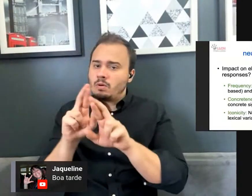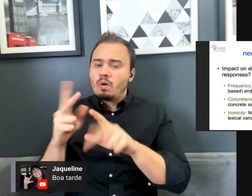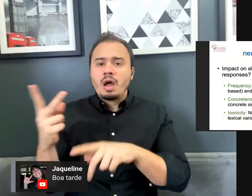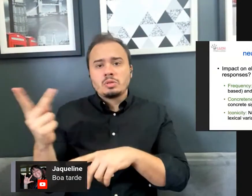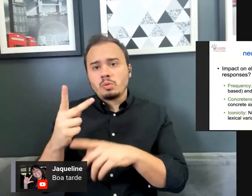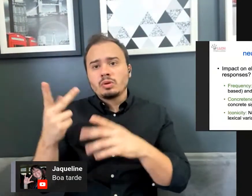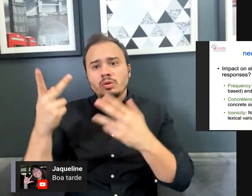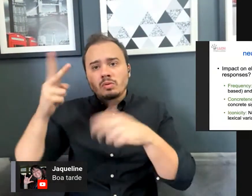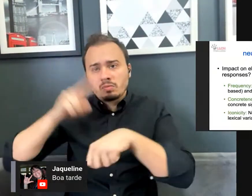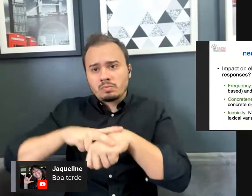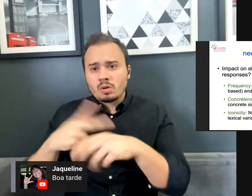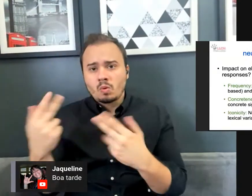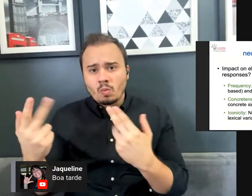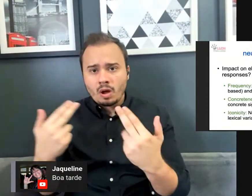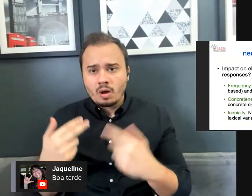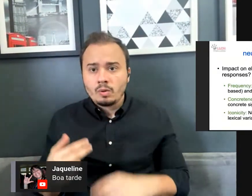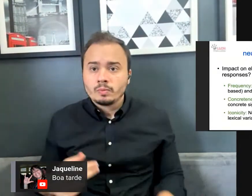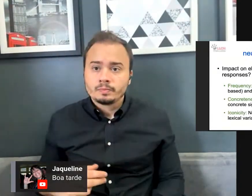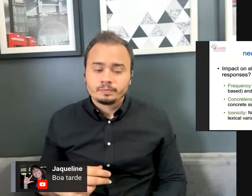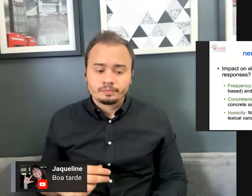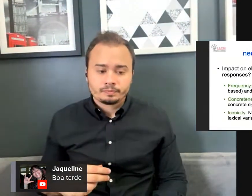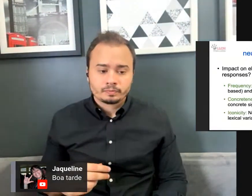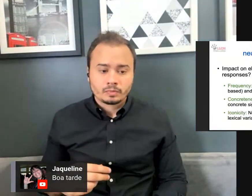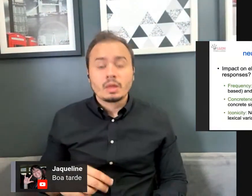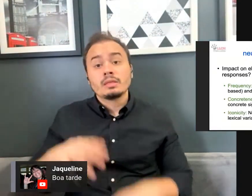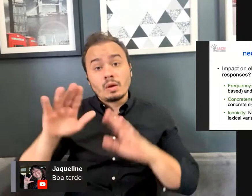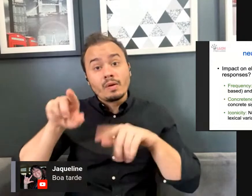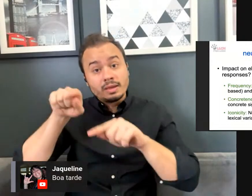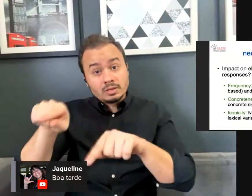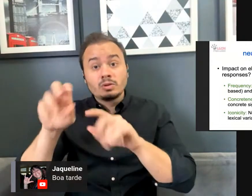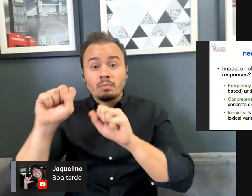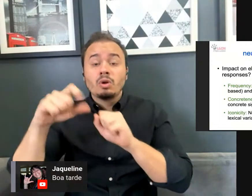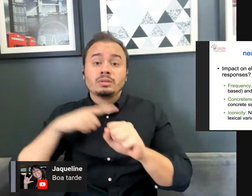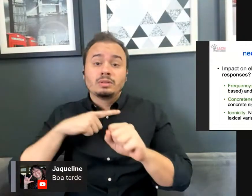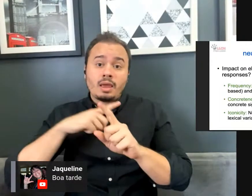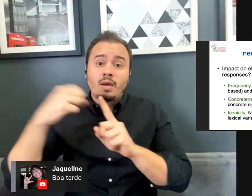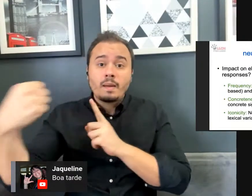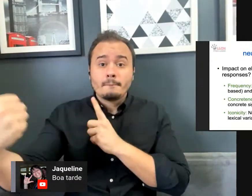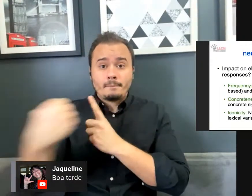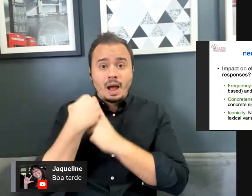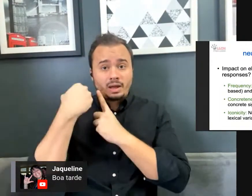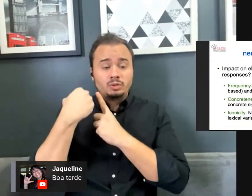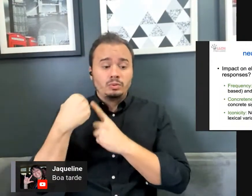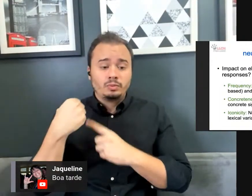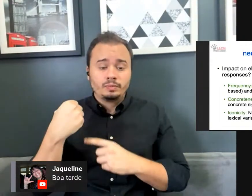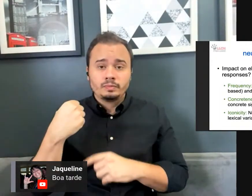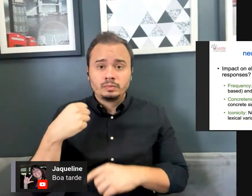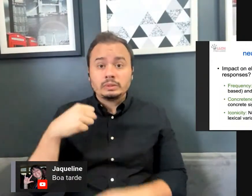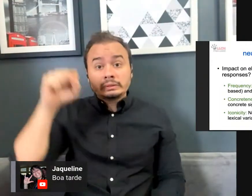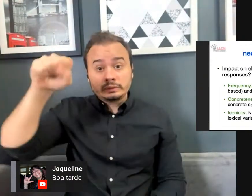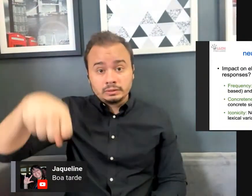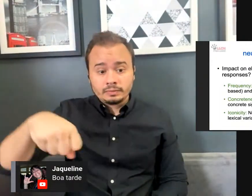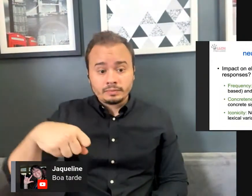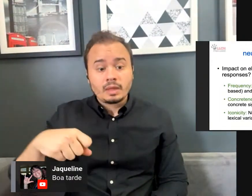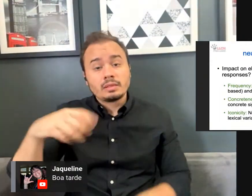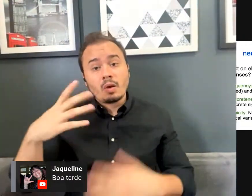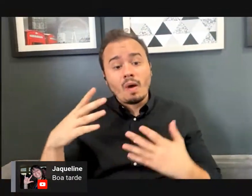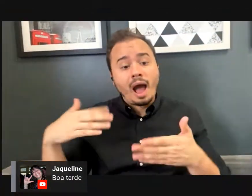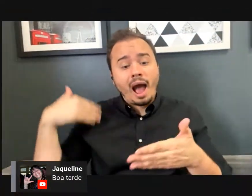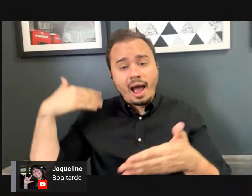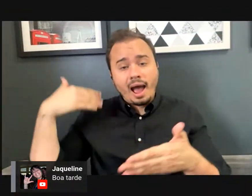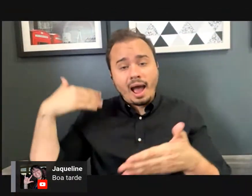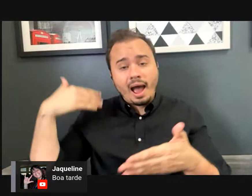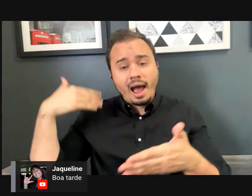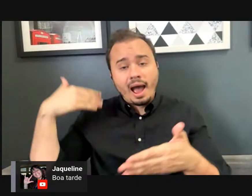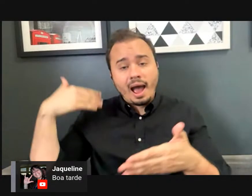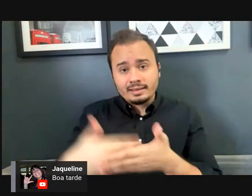iconicity may have an effect. Task may have an effect. So we're still quite interested in exploring whether